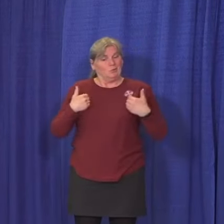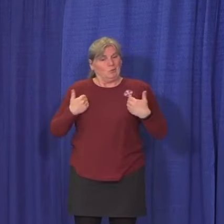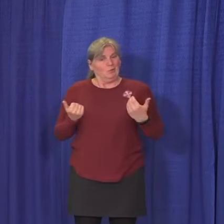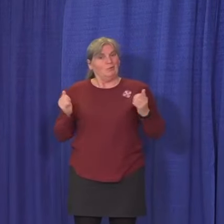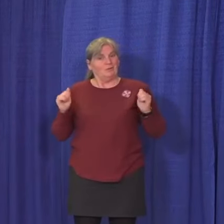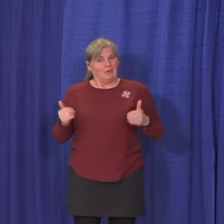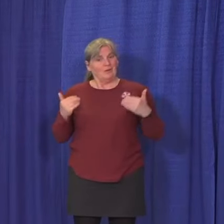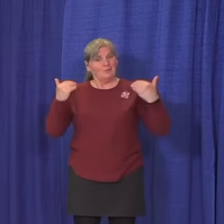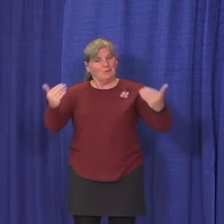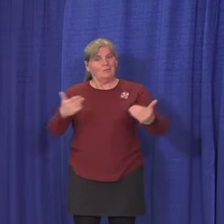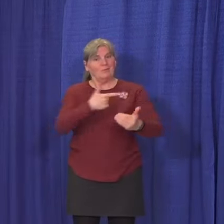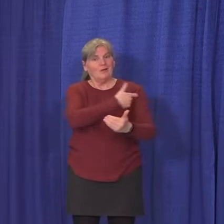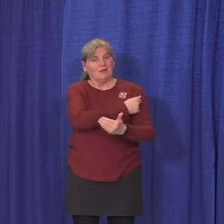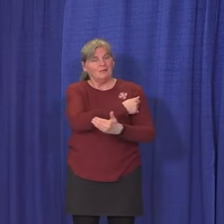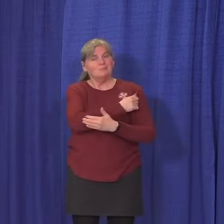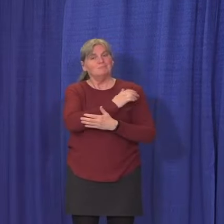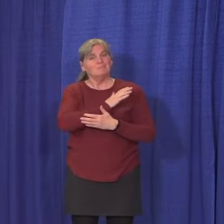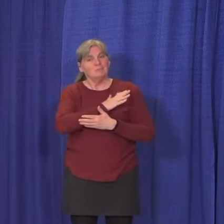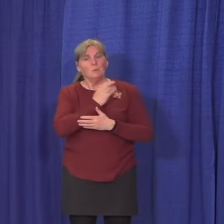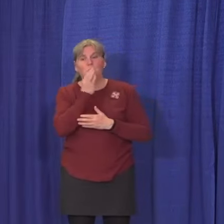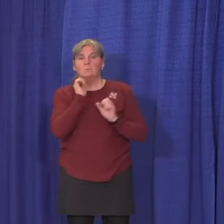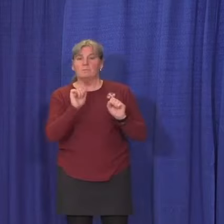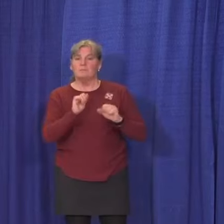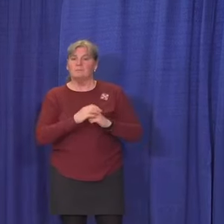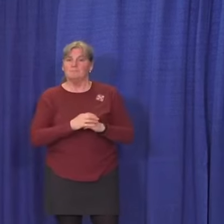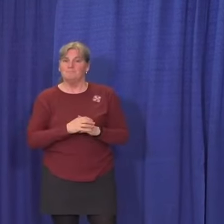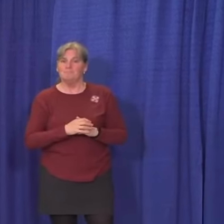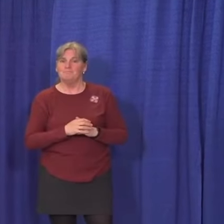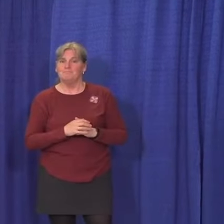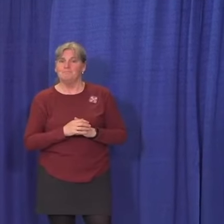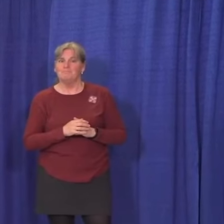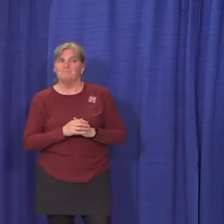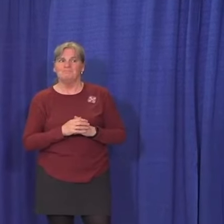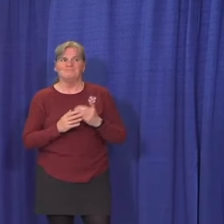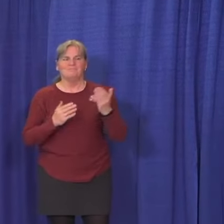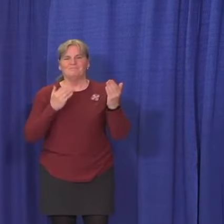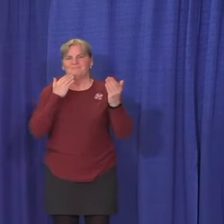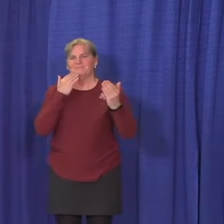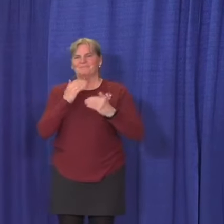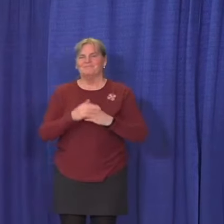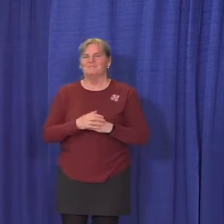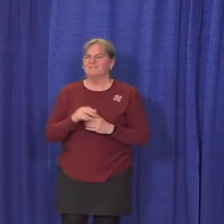being vaccinated as soon as possible. Thank you. Do you have a second question?